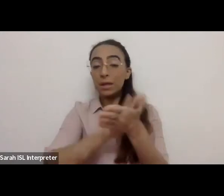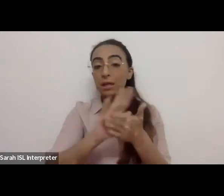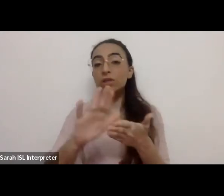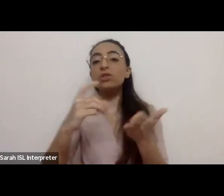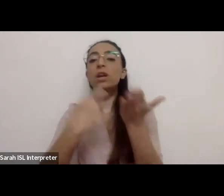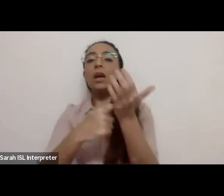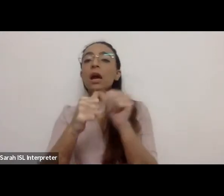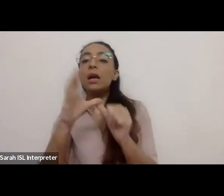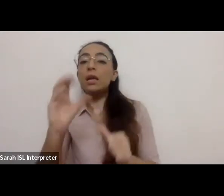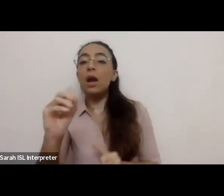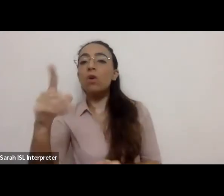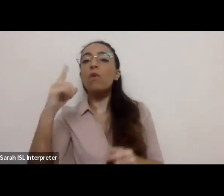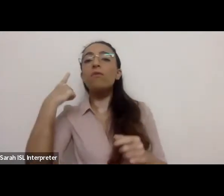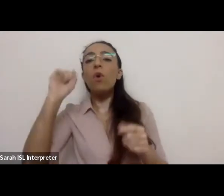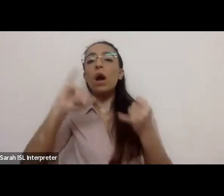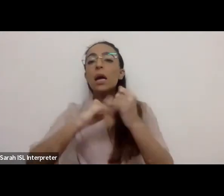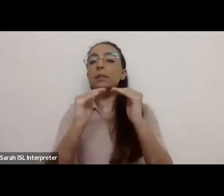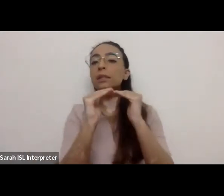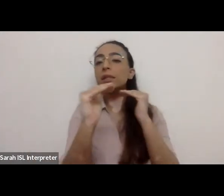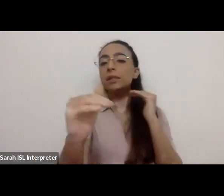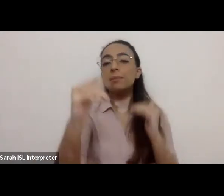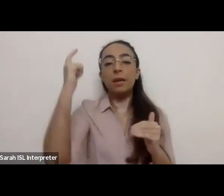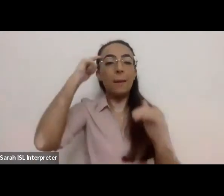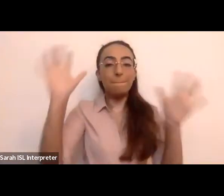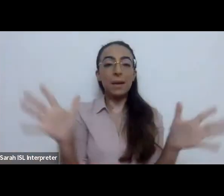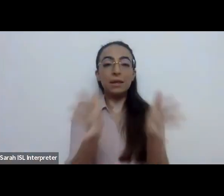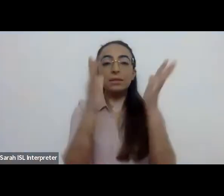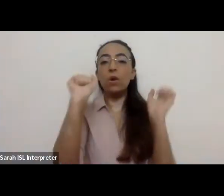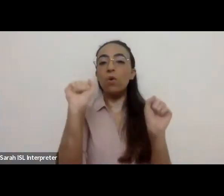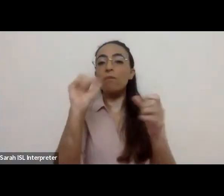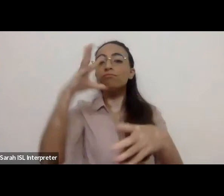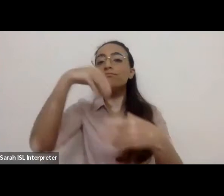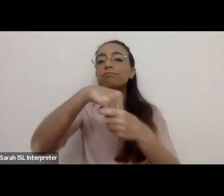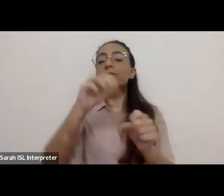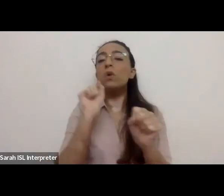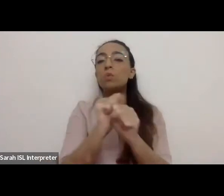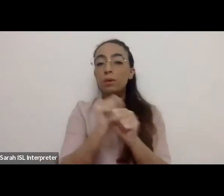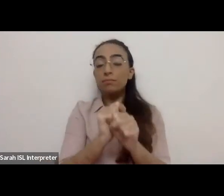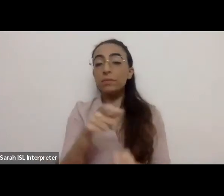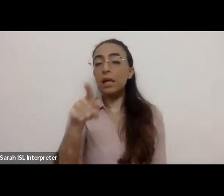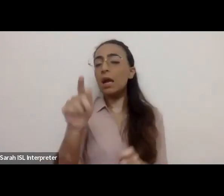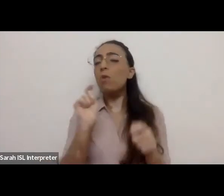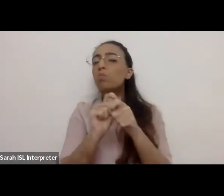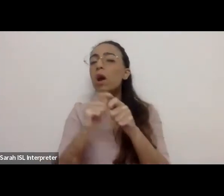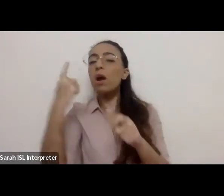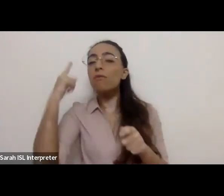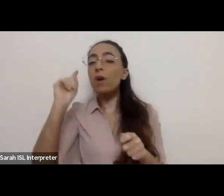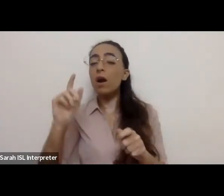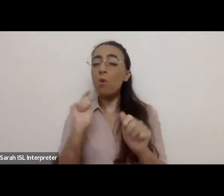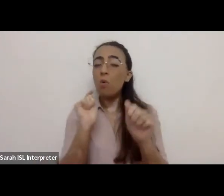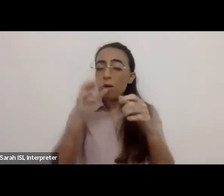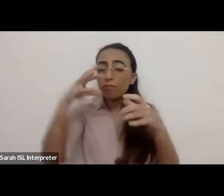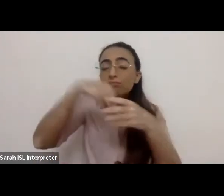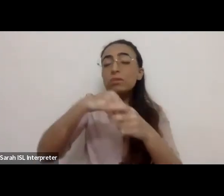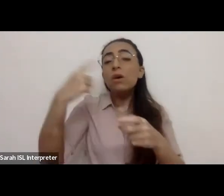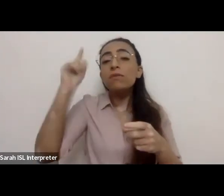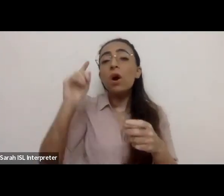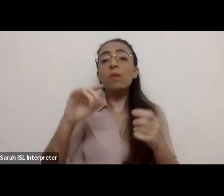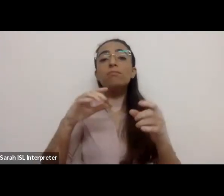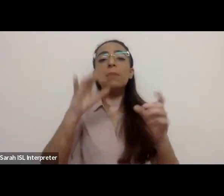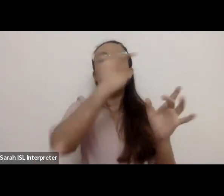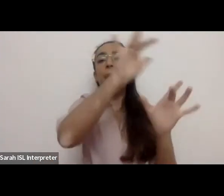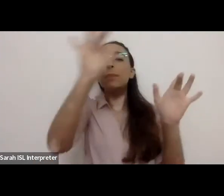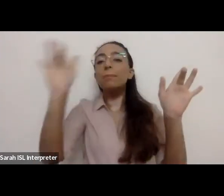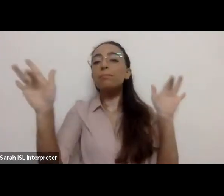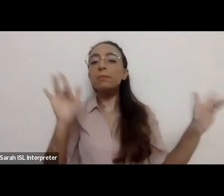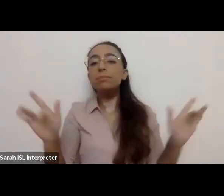Rao is a career human resources professional with a successful track record spanning across industries and geographies.